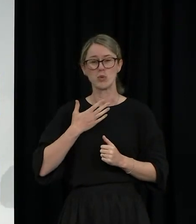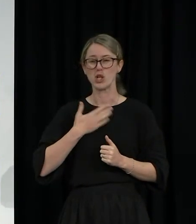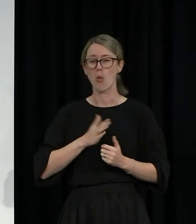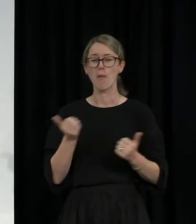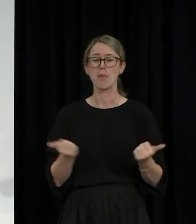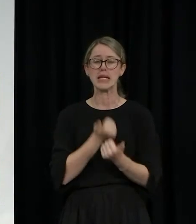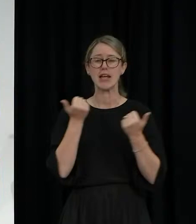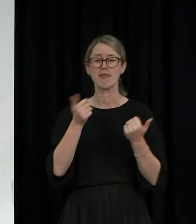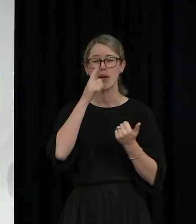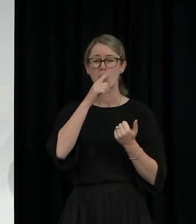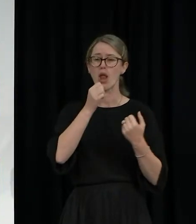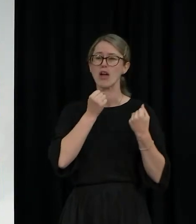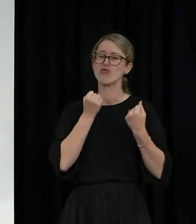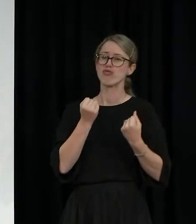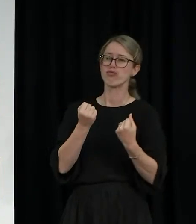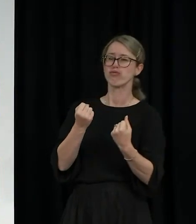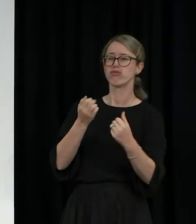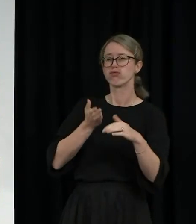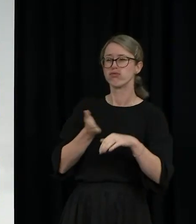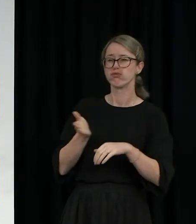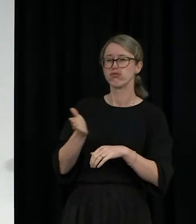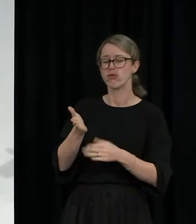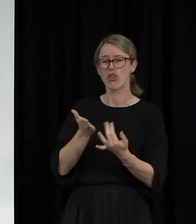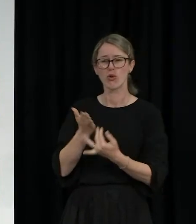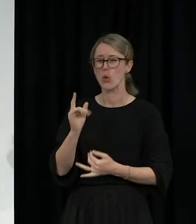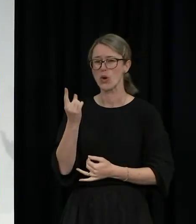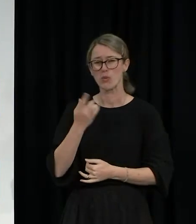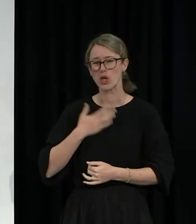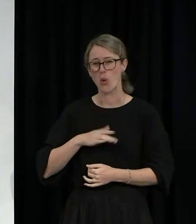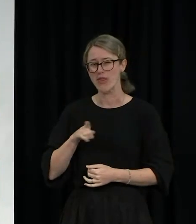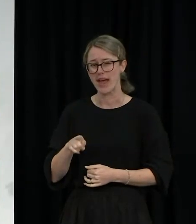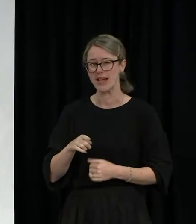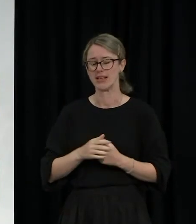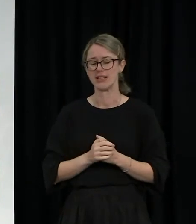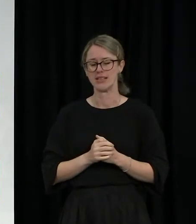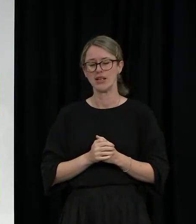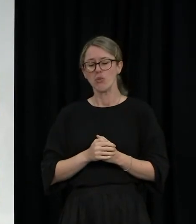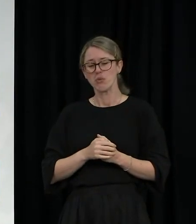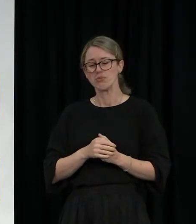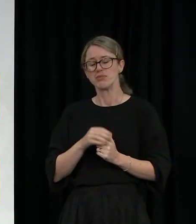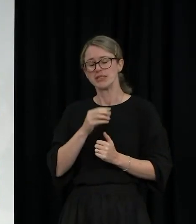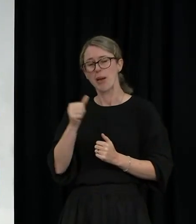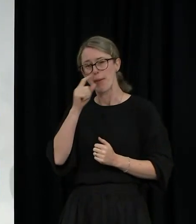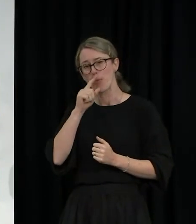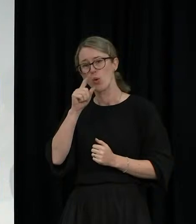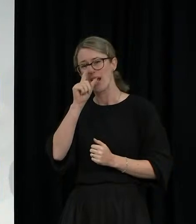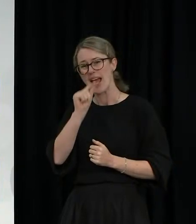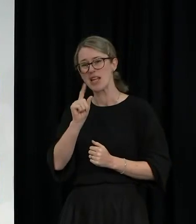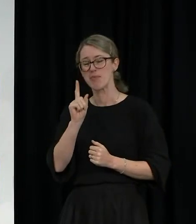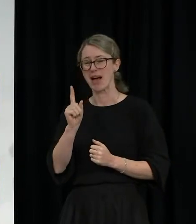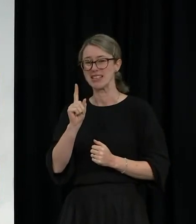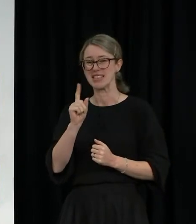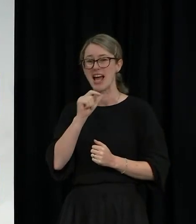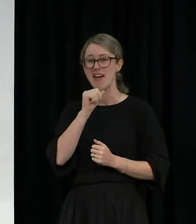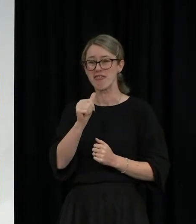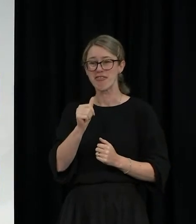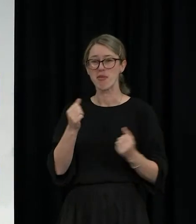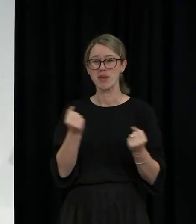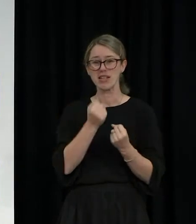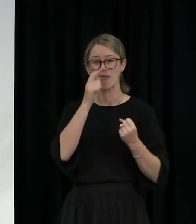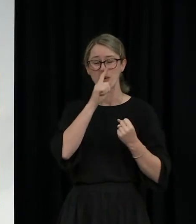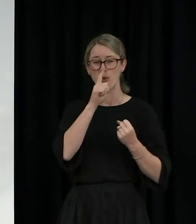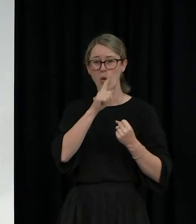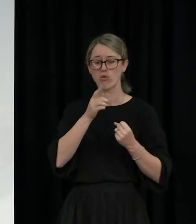Auckland while we want to facilitate it where we can. We also are very aware of increased volumes leading to